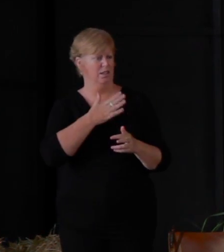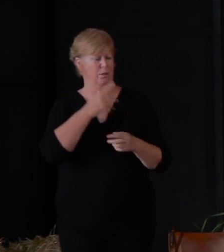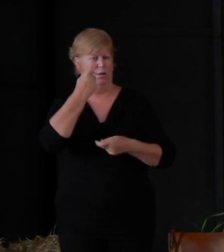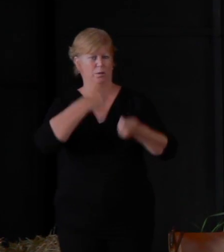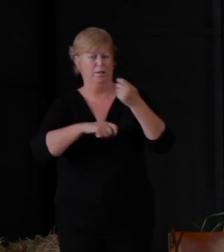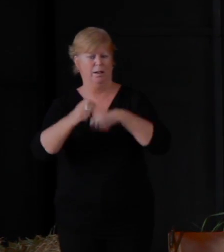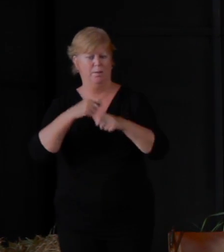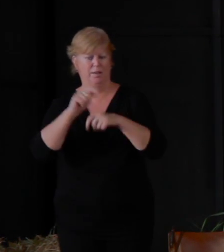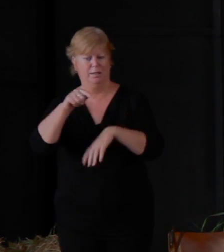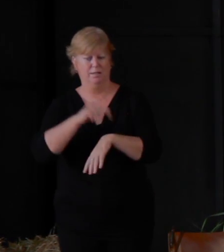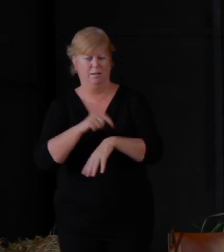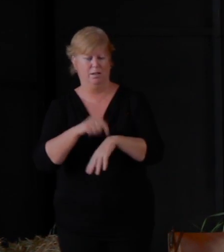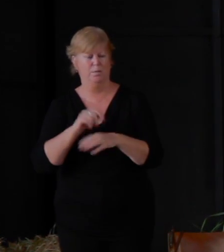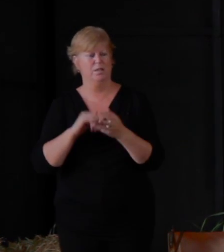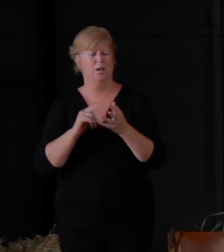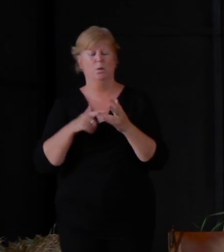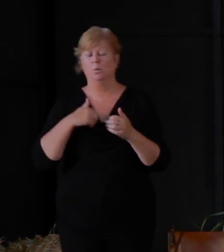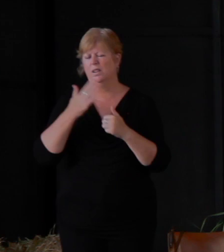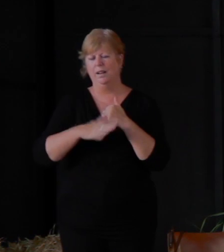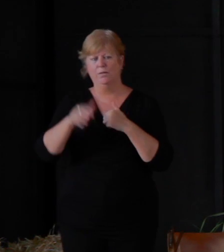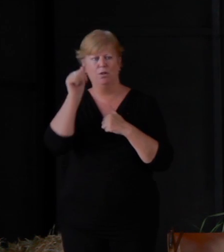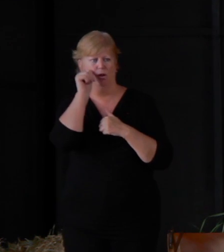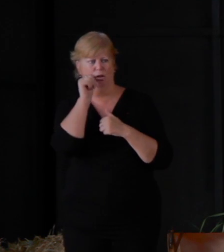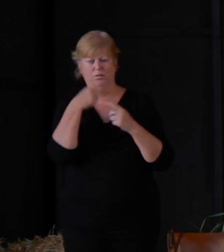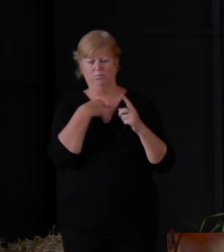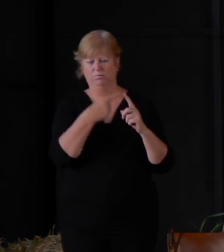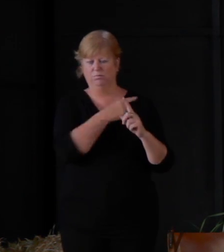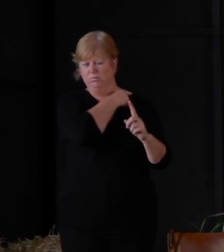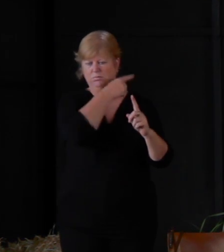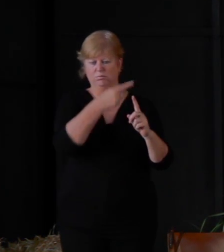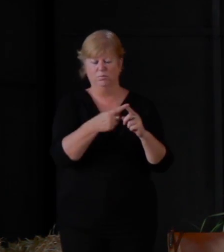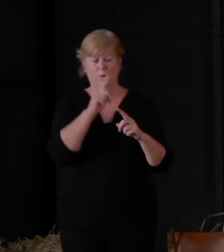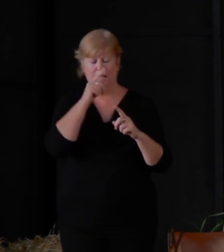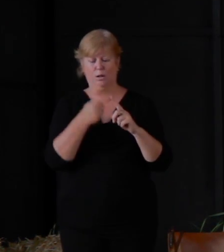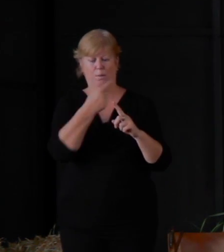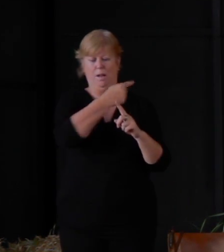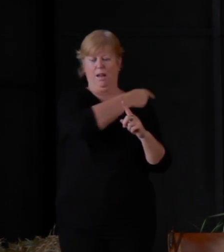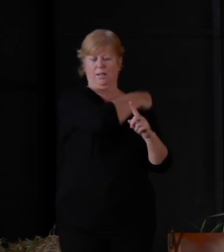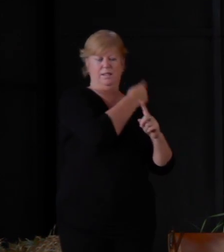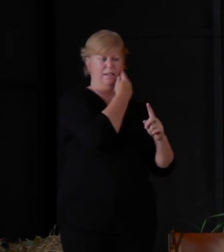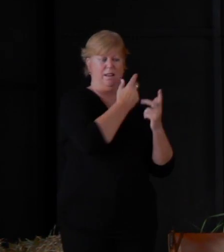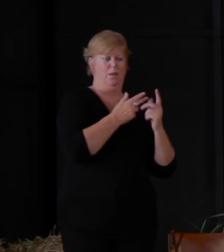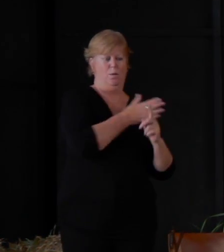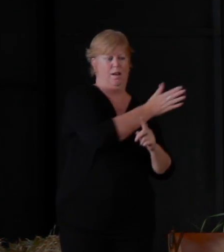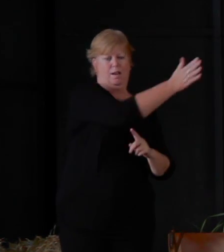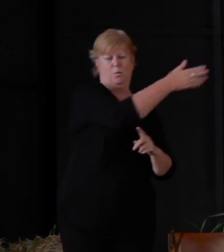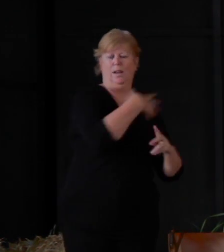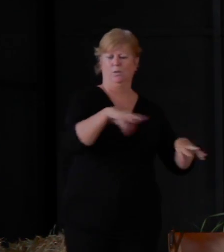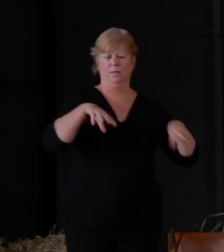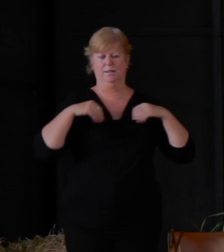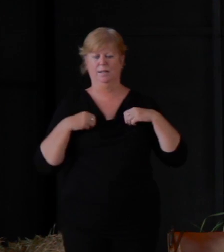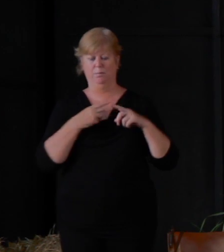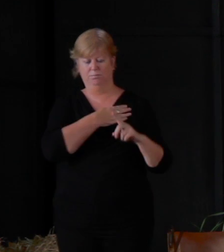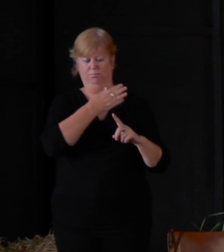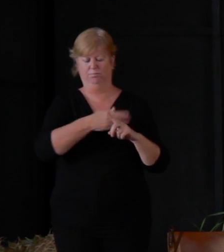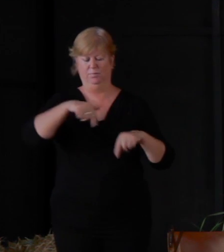saw? So we will never know the gifts that have been given to us because we can never go back and see the other. But we just have to accept where we've been